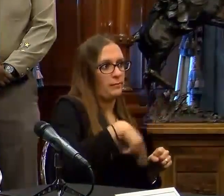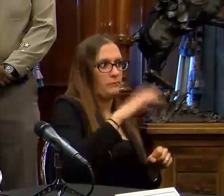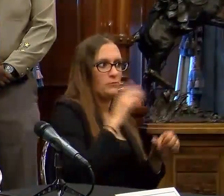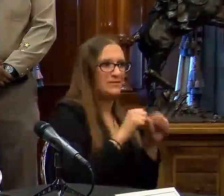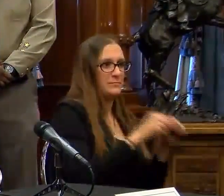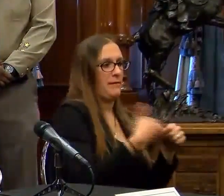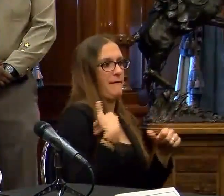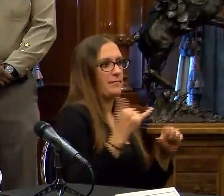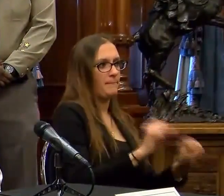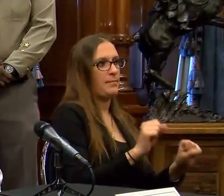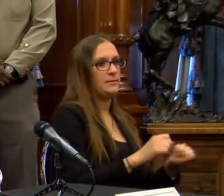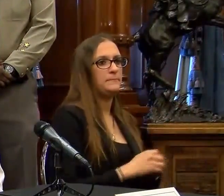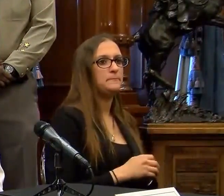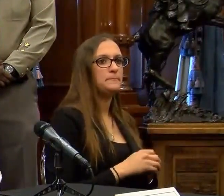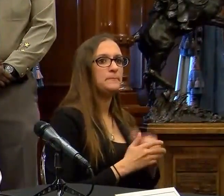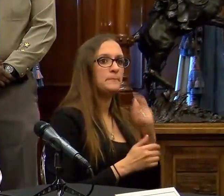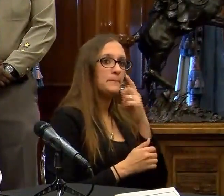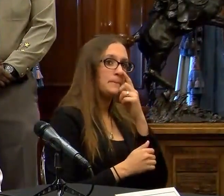have that capacity.